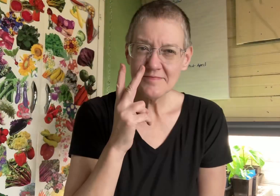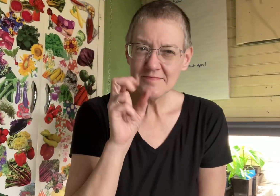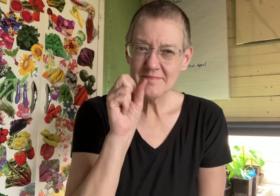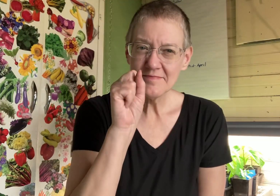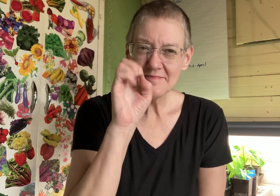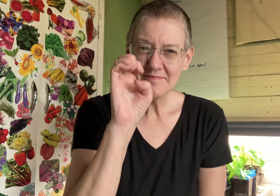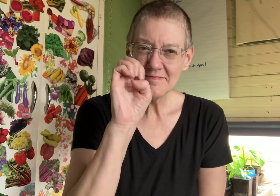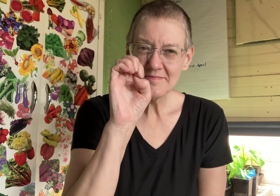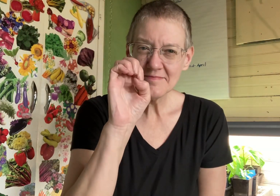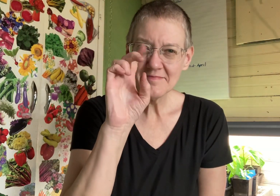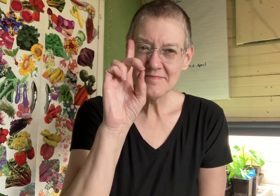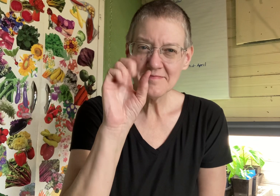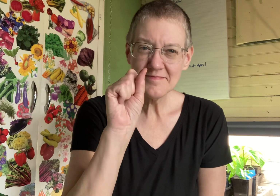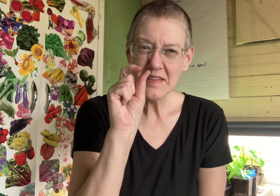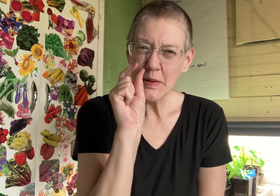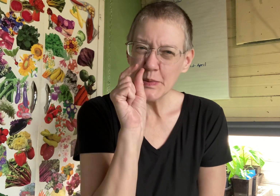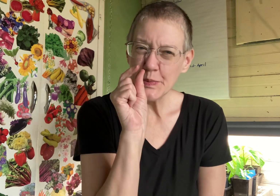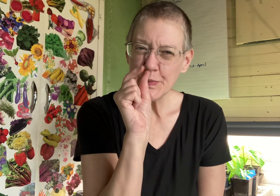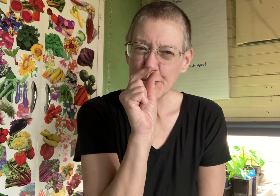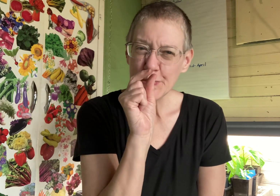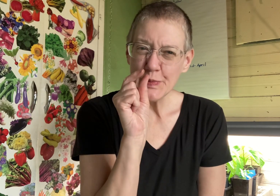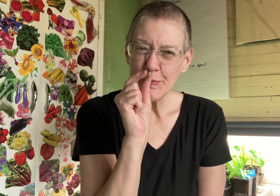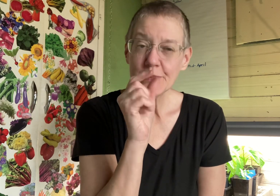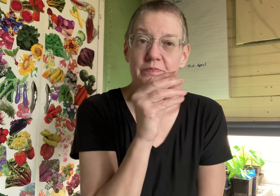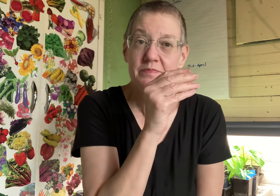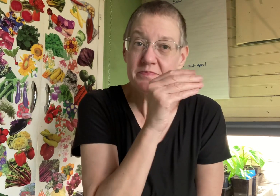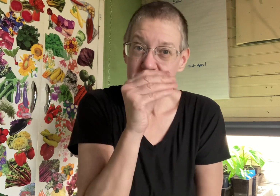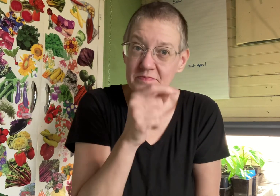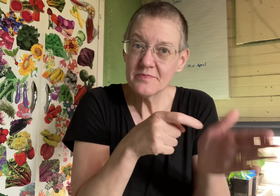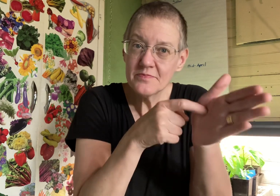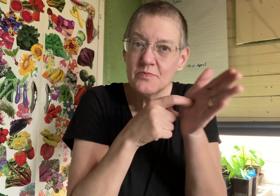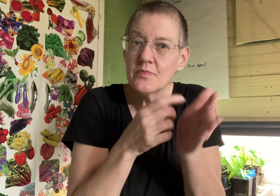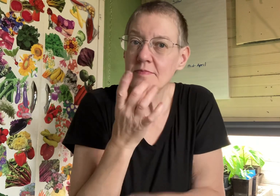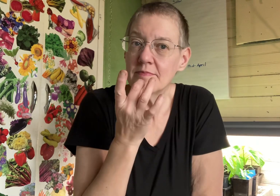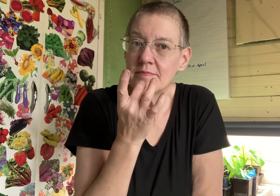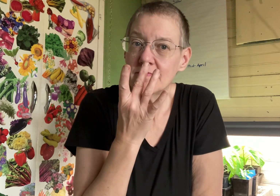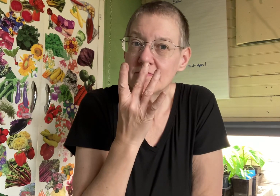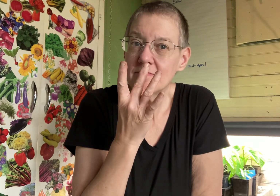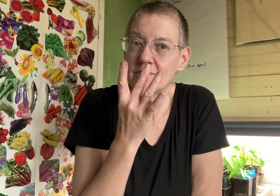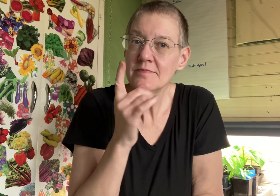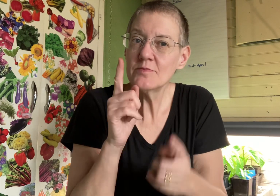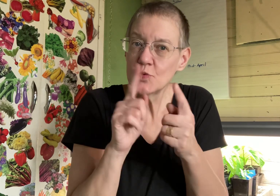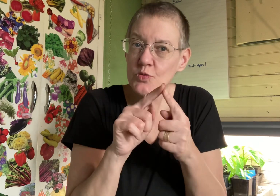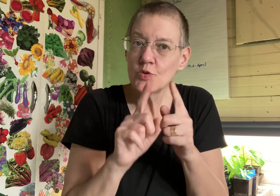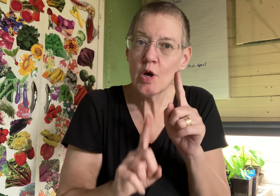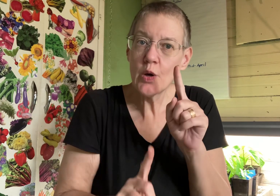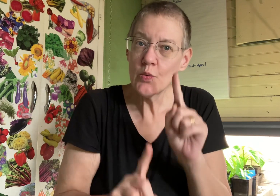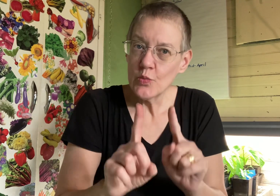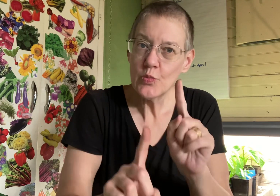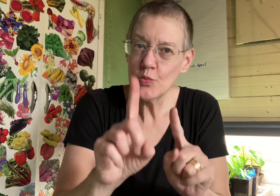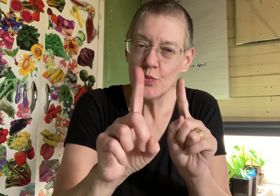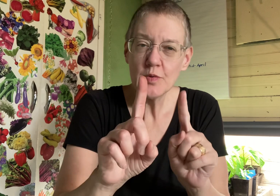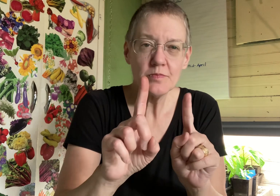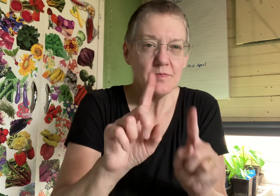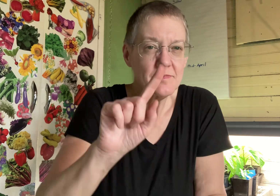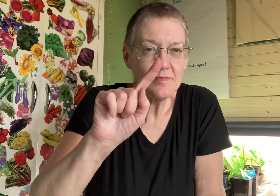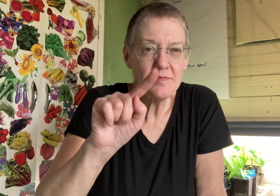Now you see how tiny basil seeds are, and they do require light to